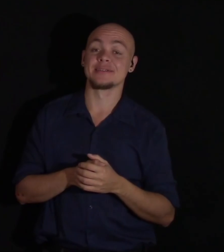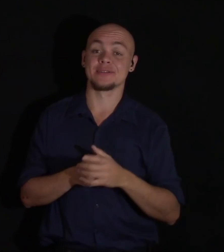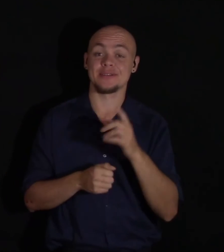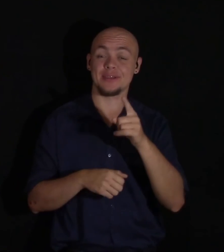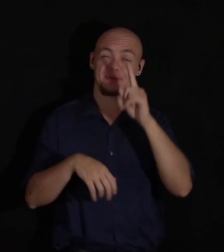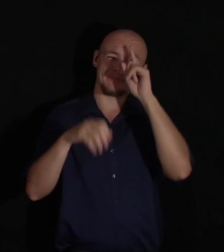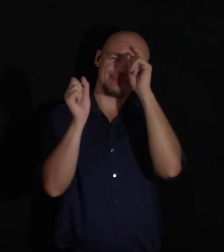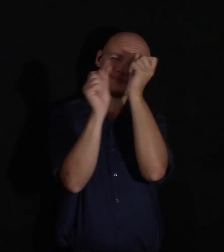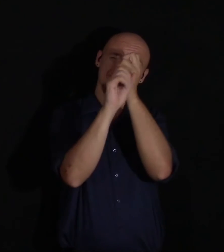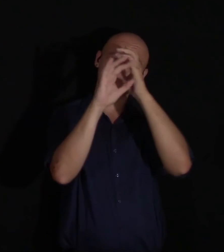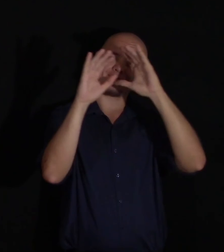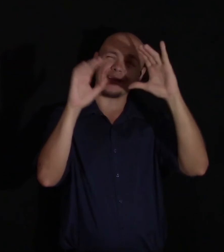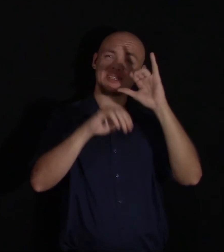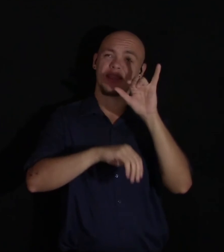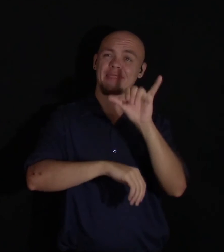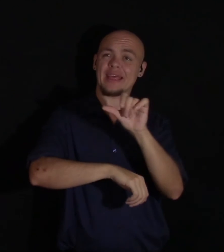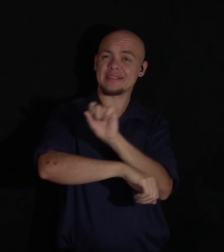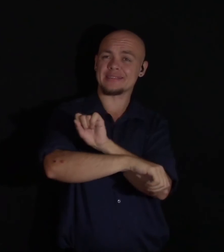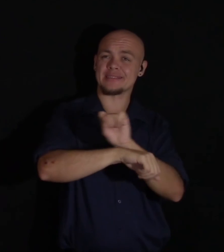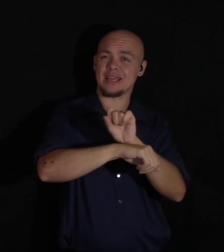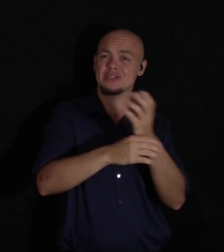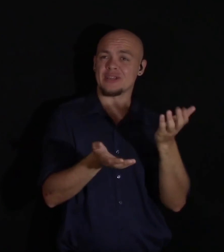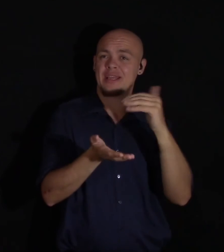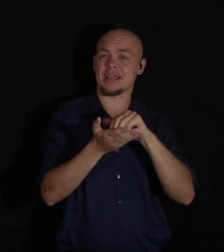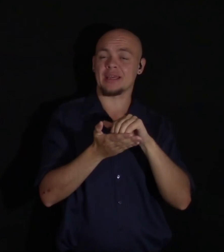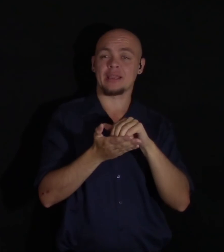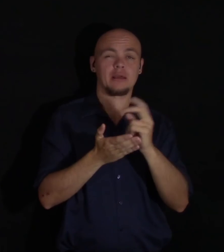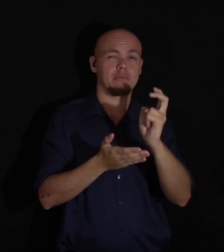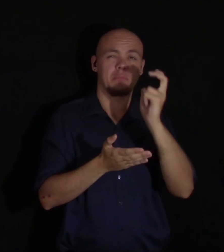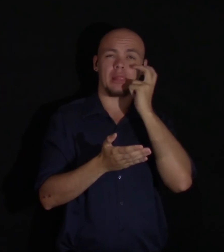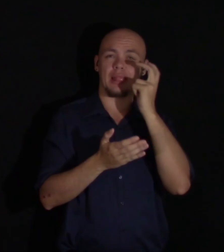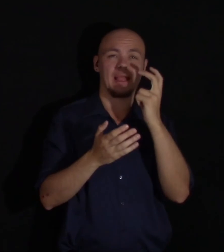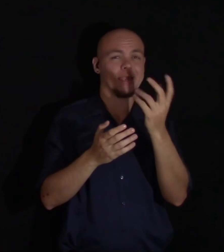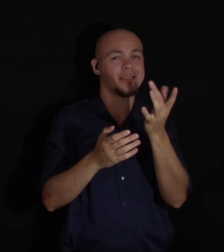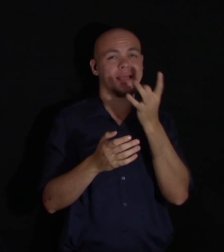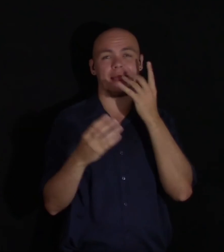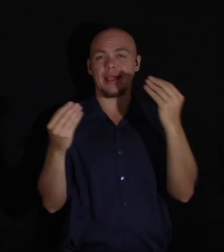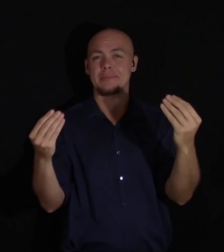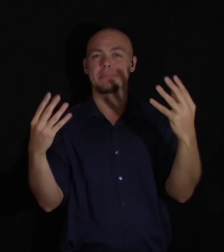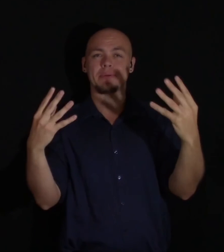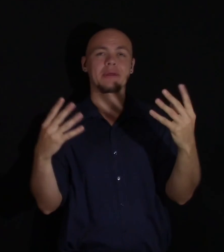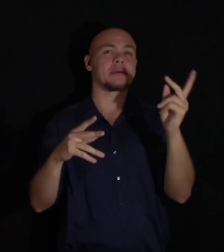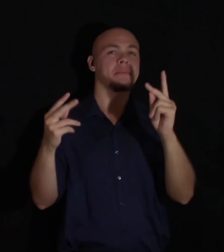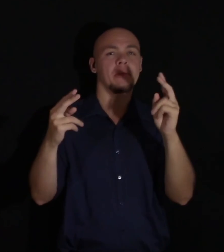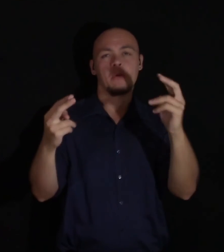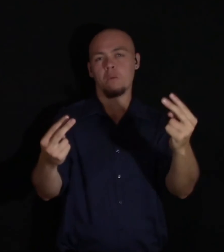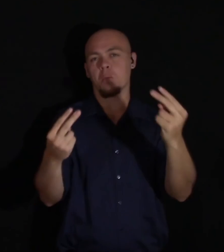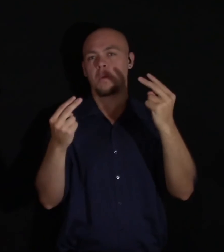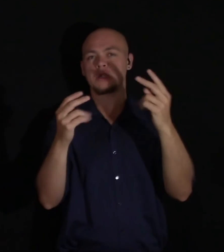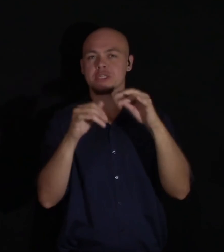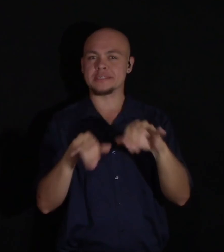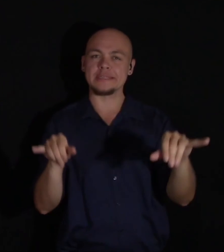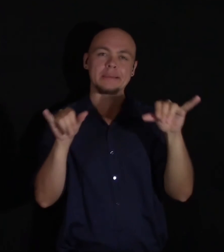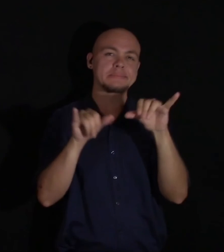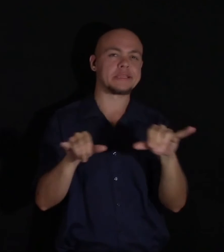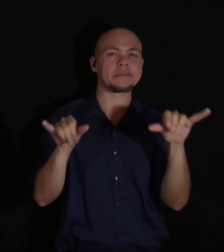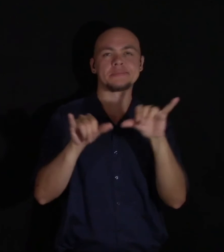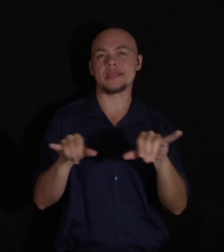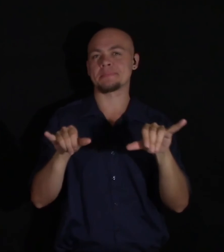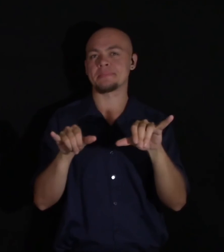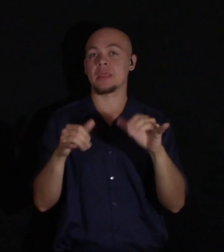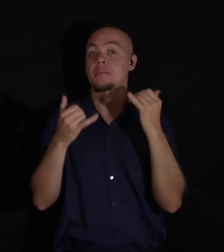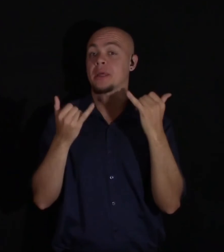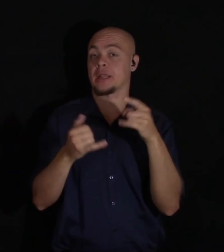Imagine you are back on that stage. Same blinding lights, same people watching. But this time,